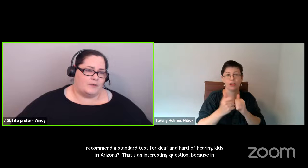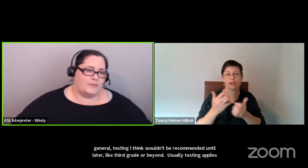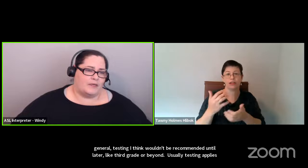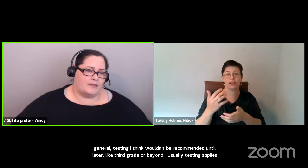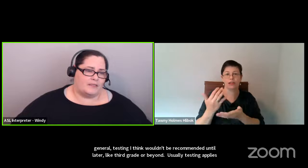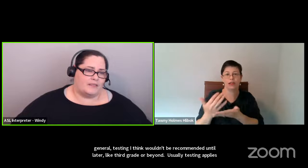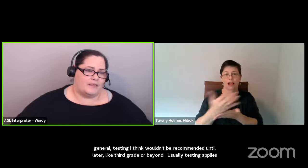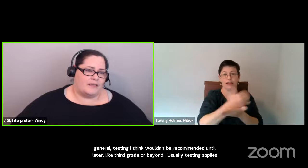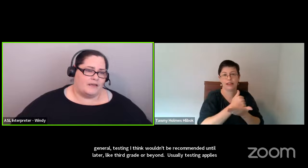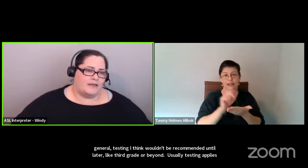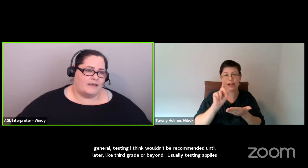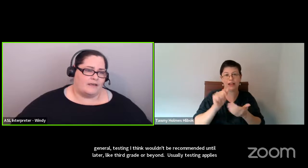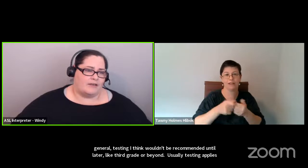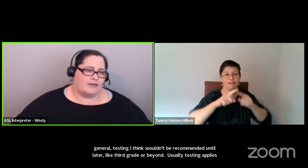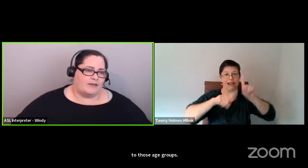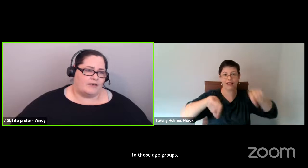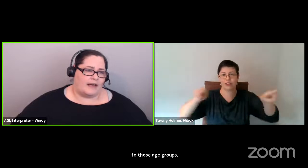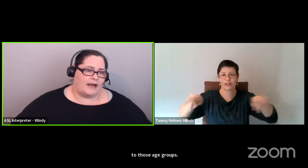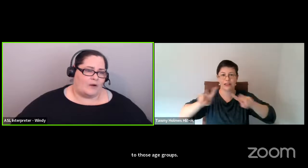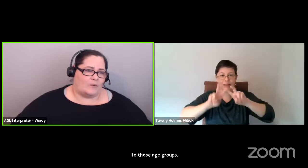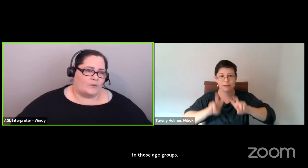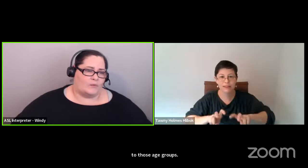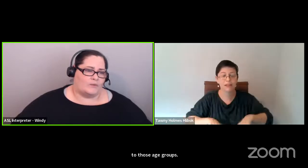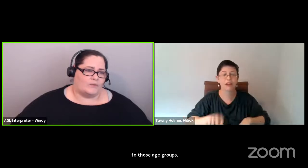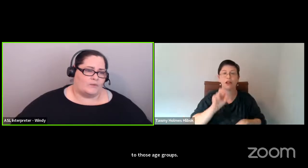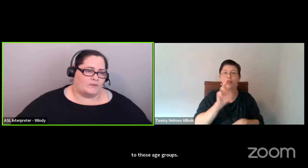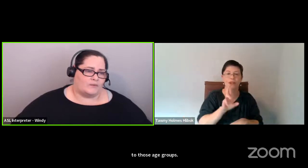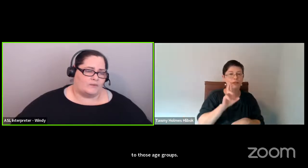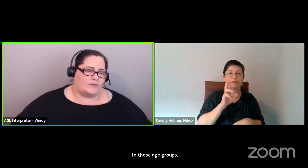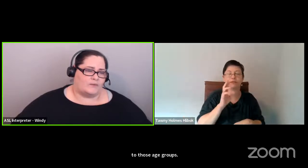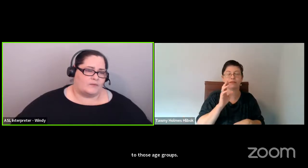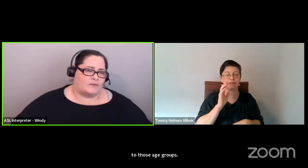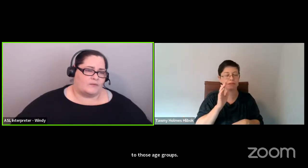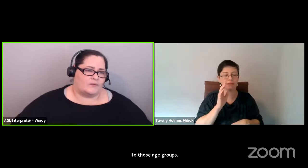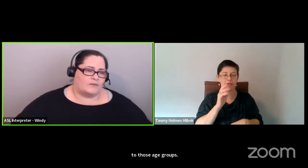they could be recommended how